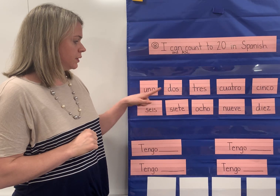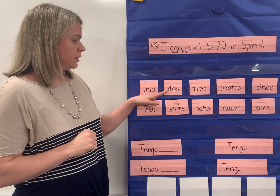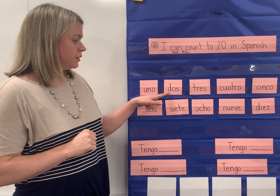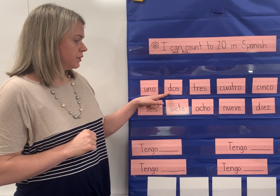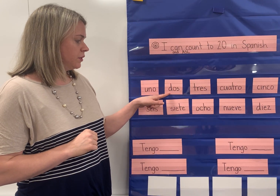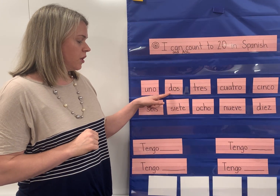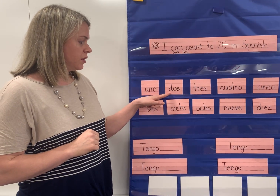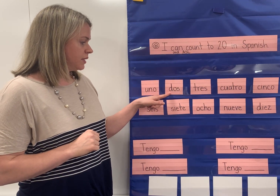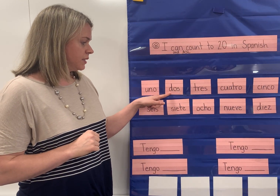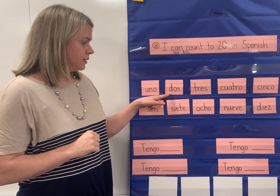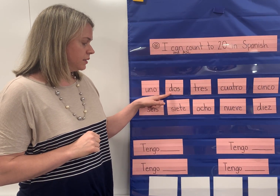2,